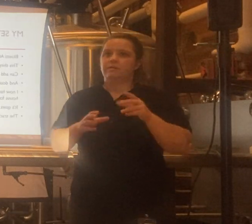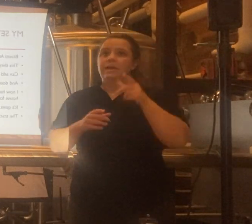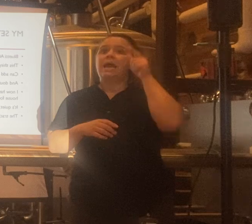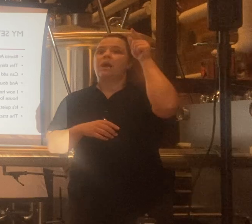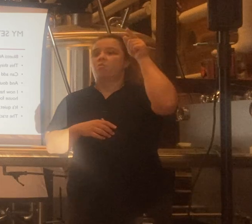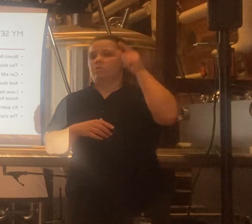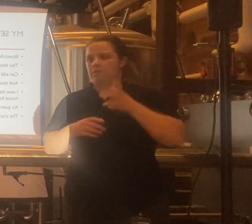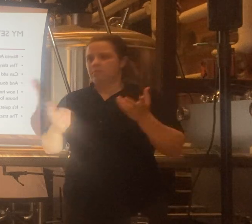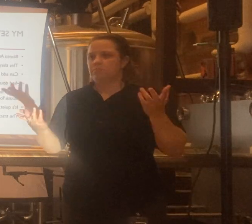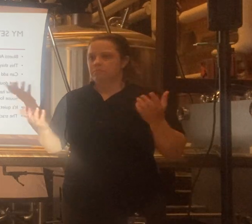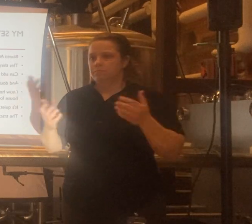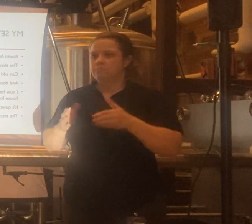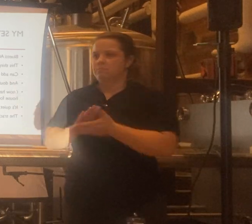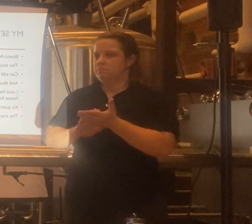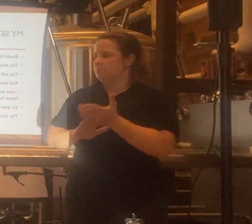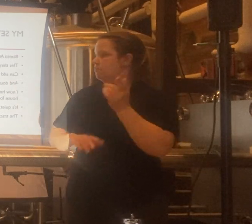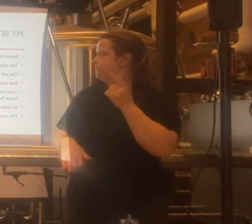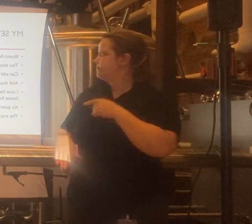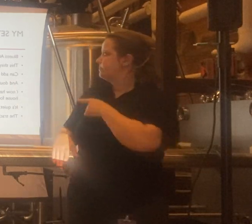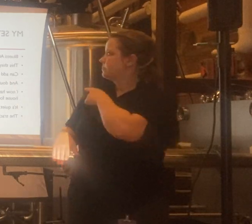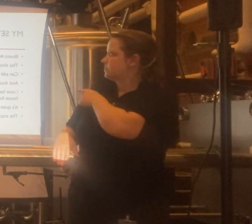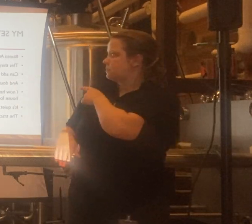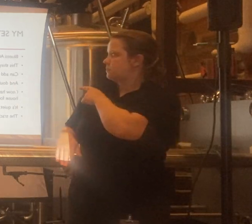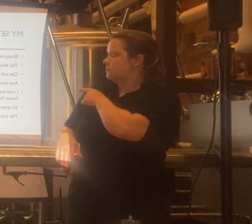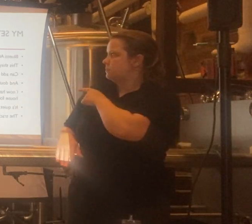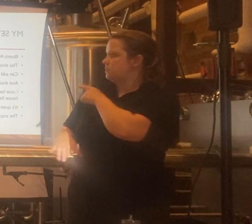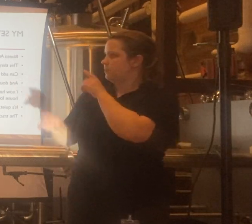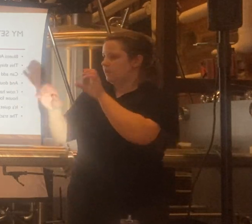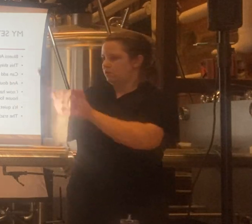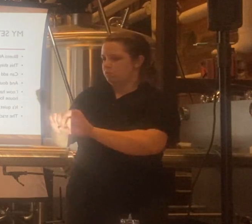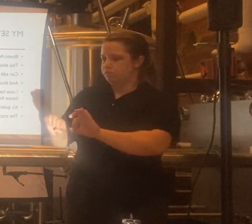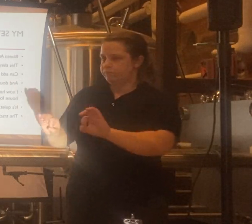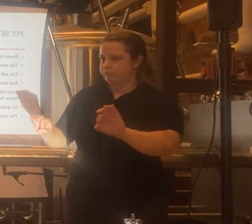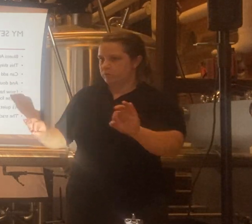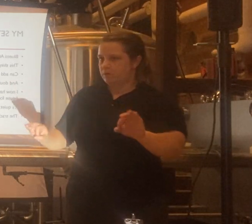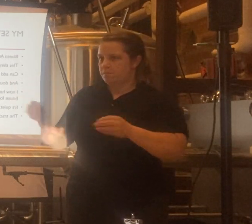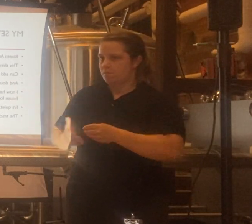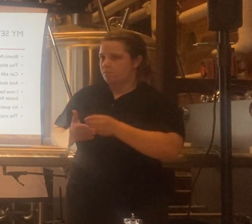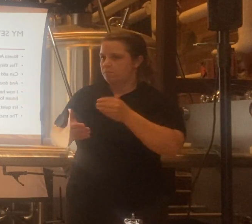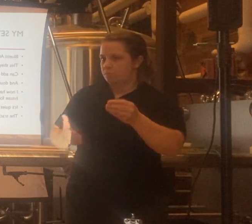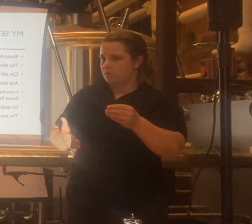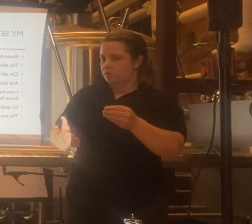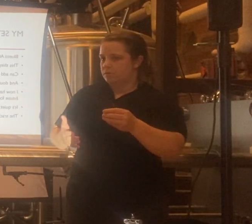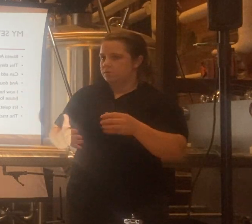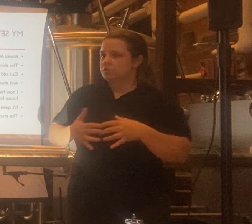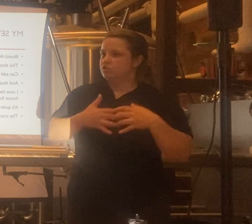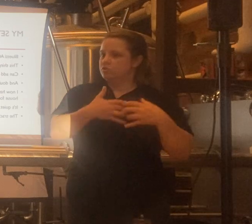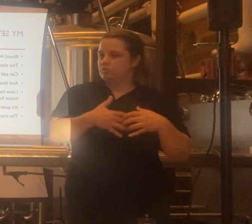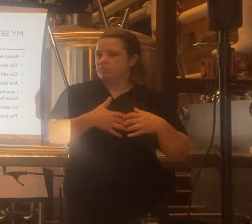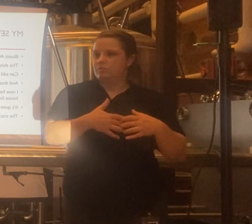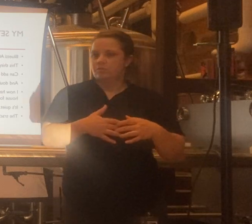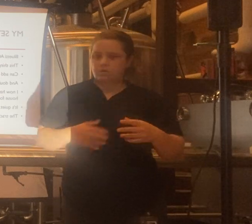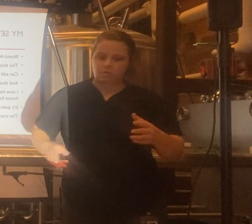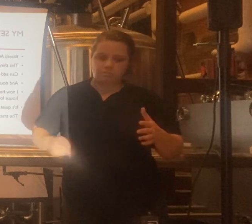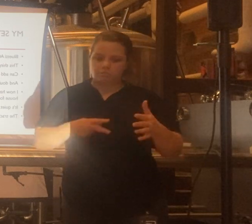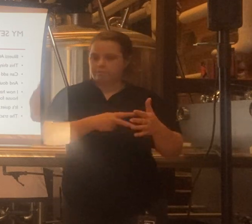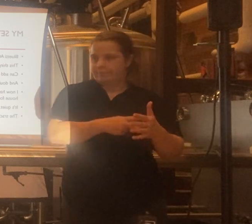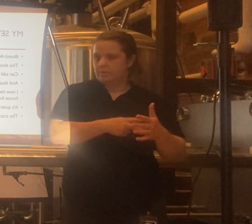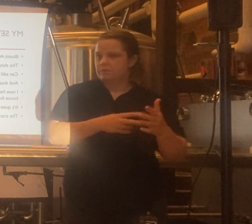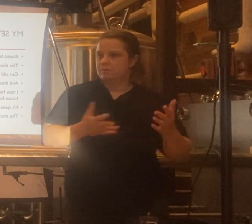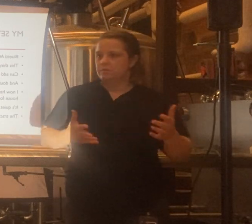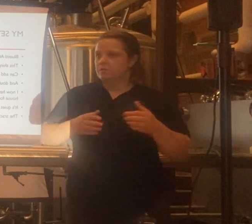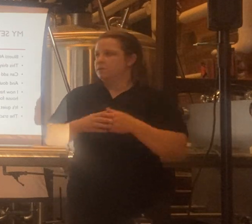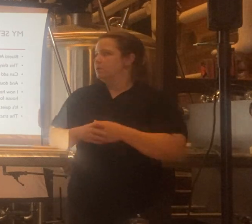that are running all the stuff. There's the cable I bought that allows me to plug it into the generator port with my generator cable. Though I will only